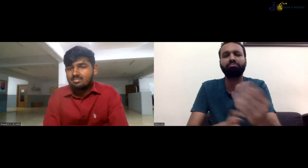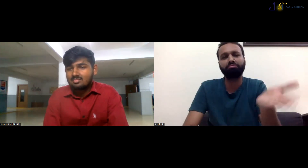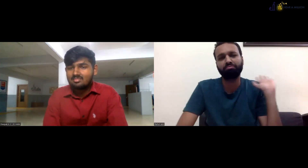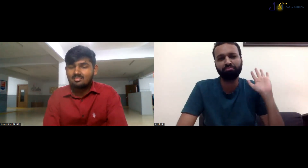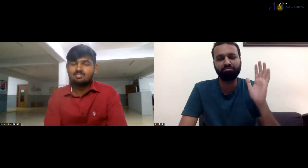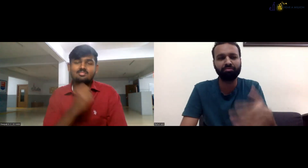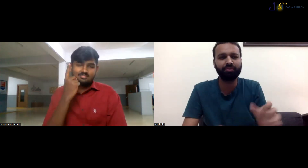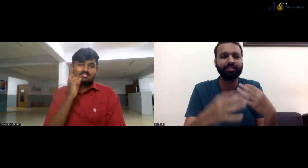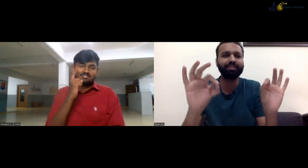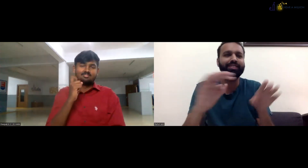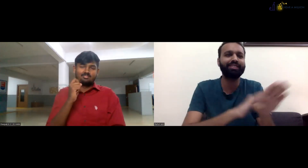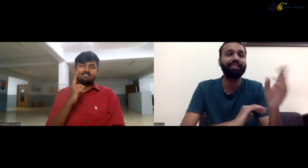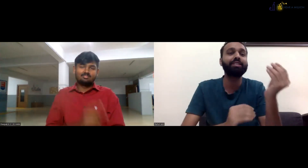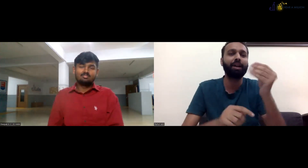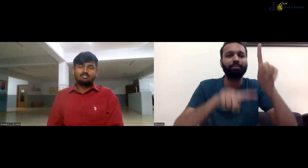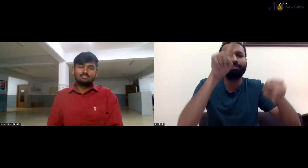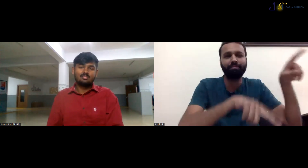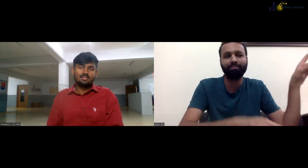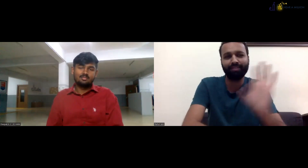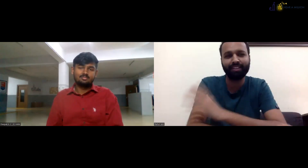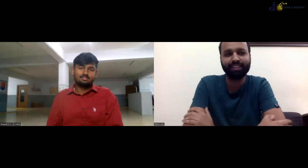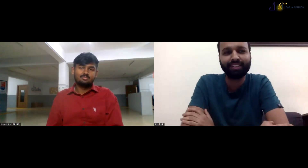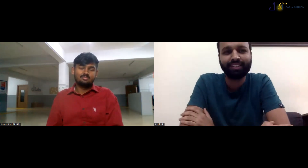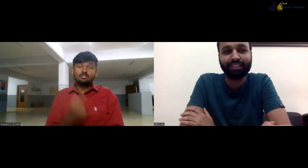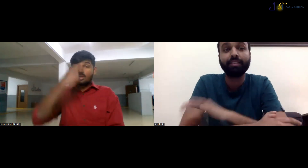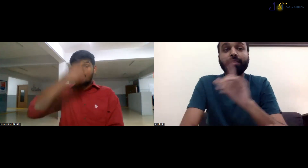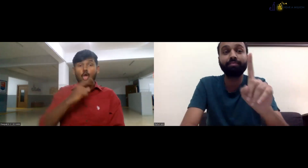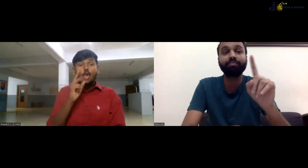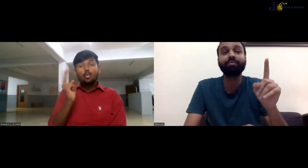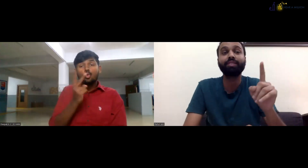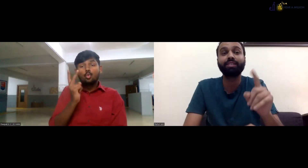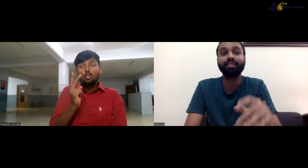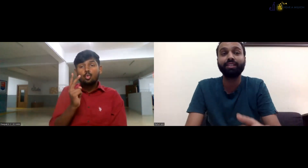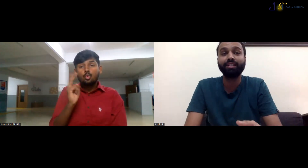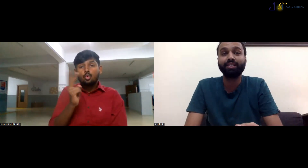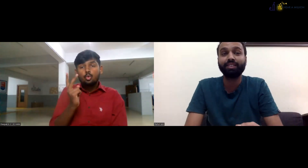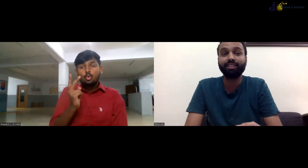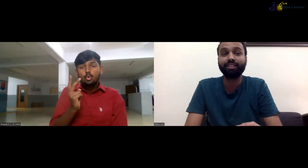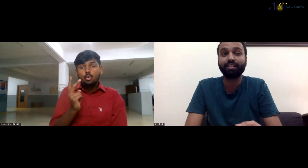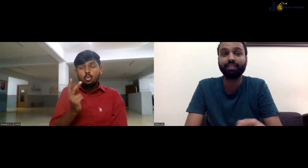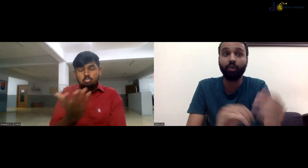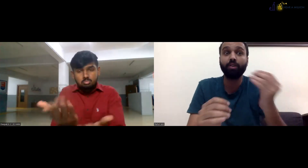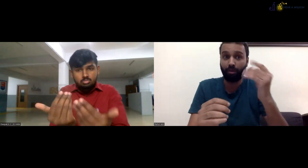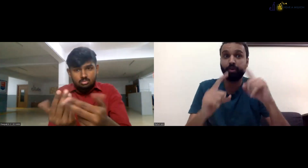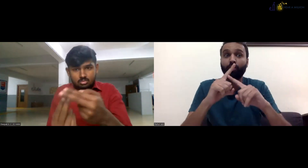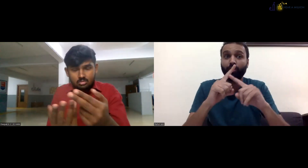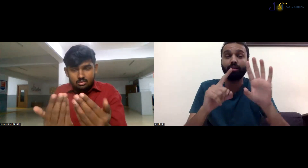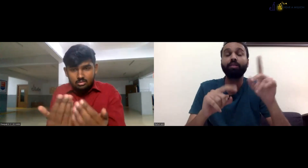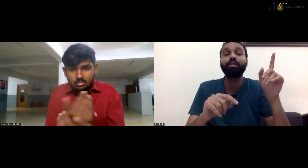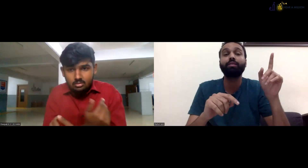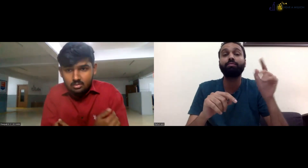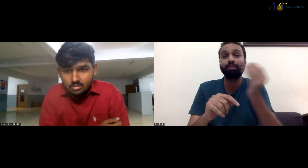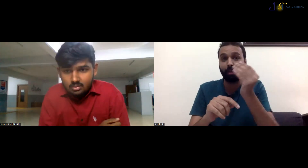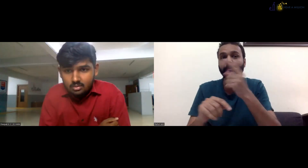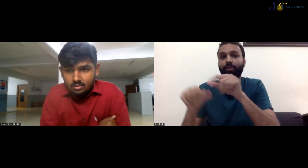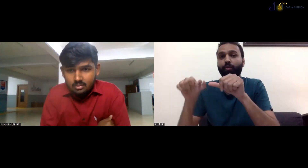of conduct as a deaf person, so the airport staff were aware, but that's not the case everywhere. Deepak says